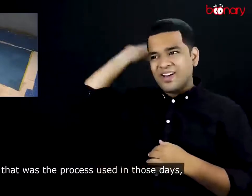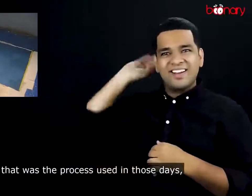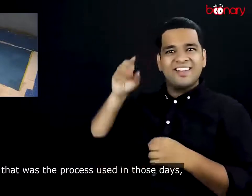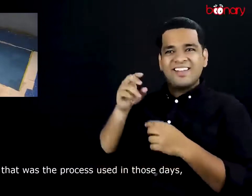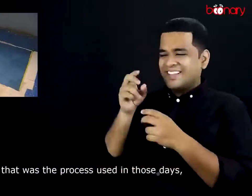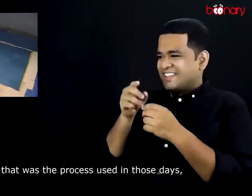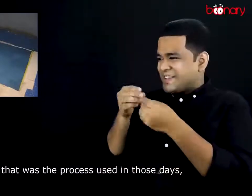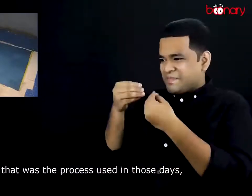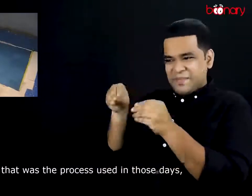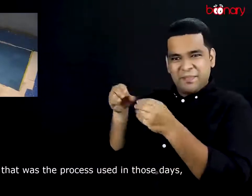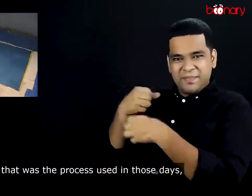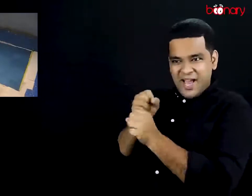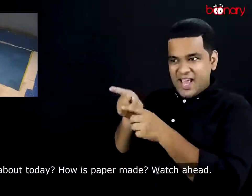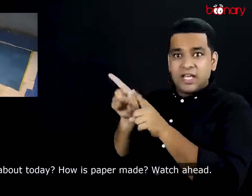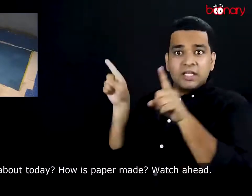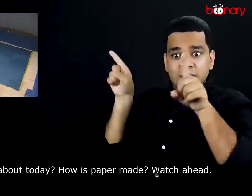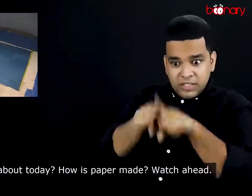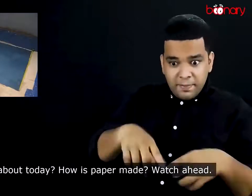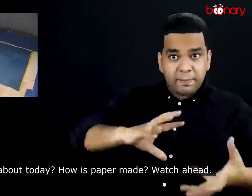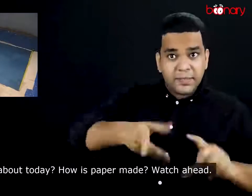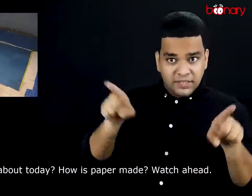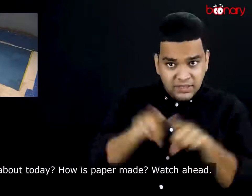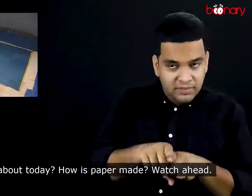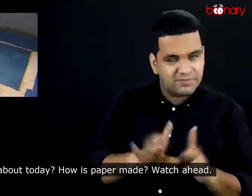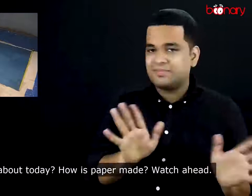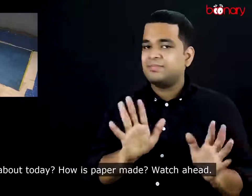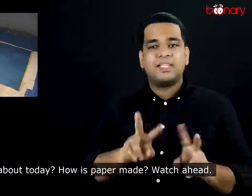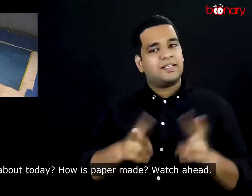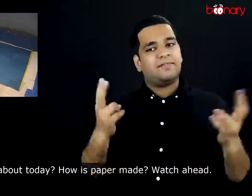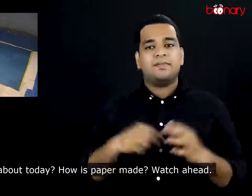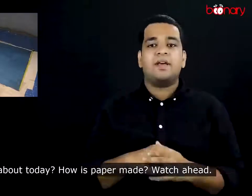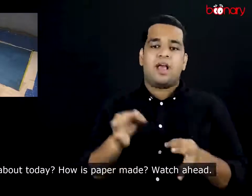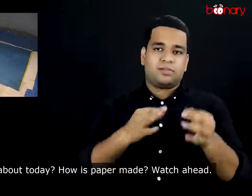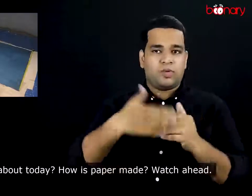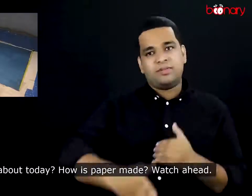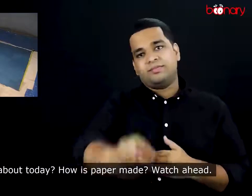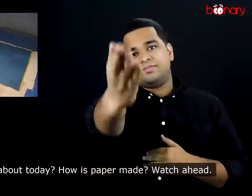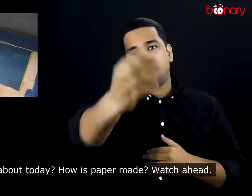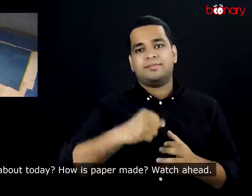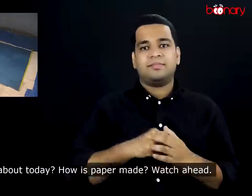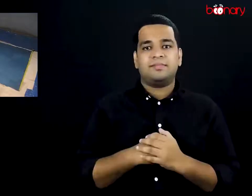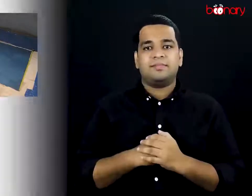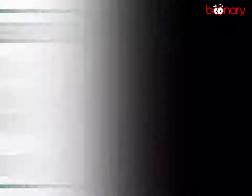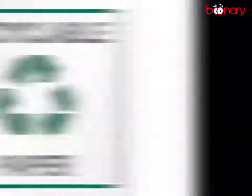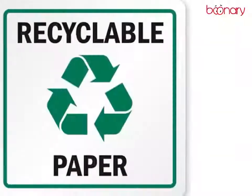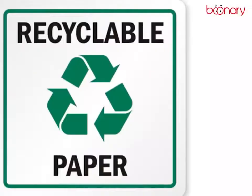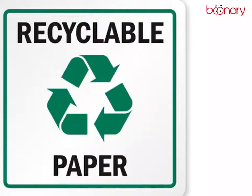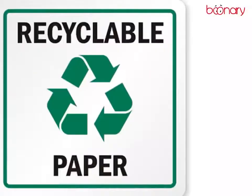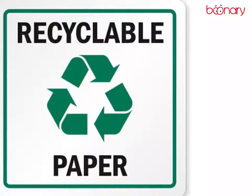in those days. But what about today? How is paper made? Watch ahead.